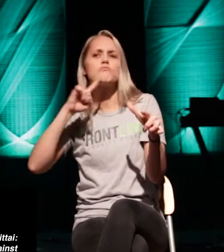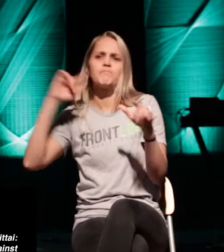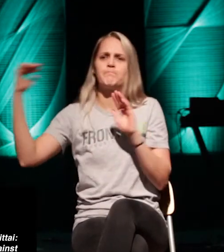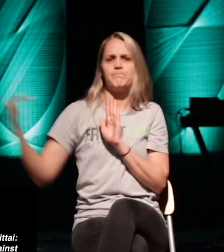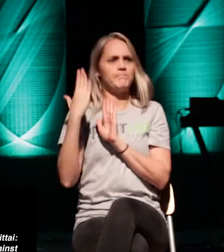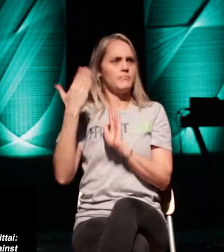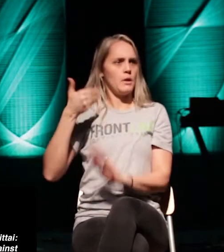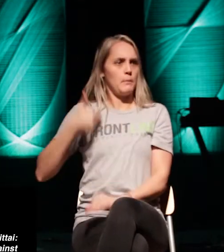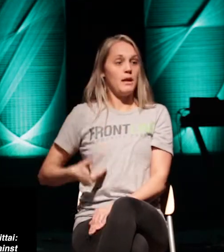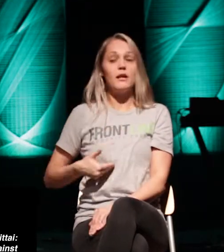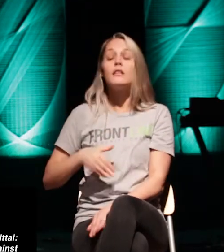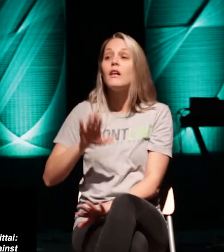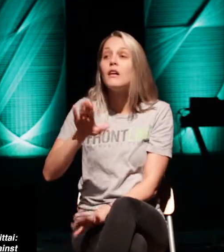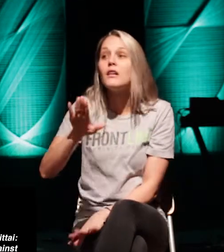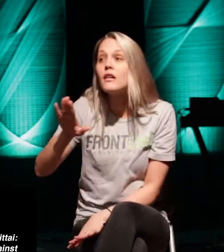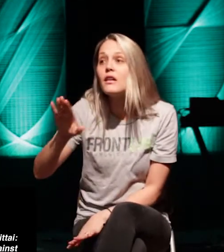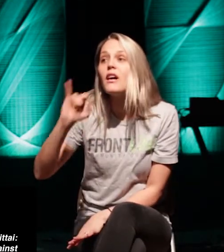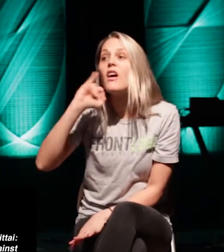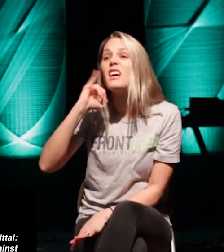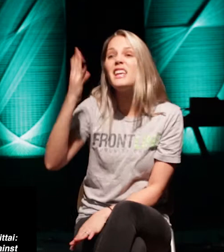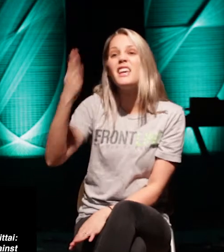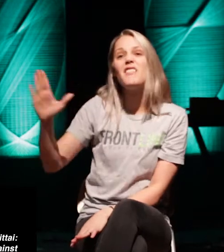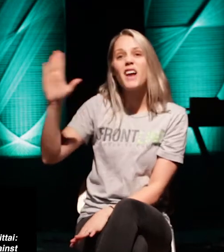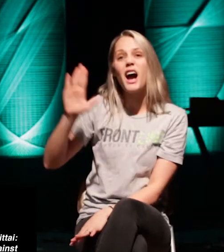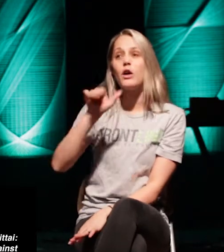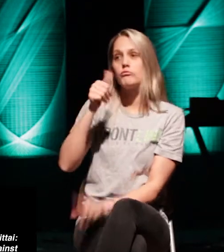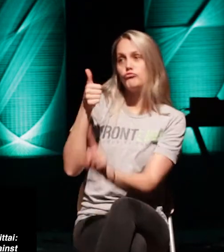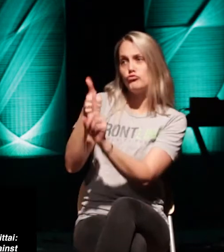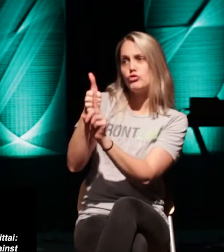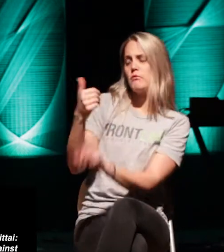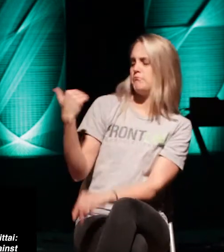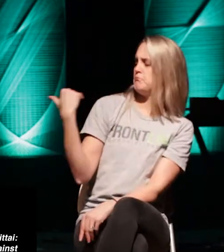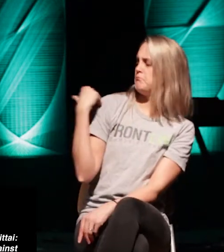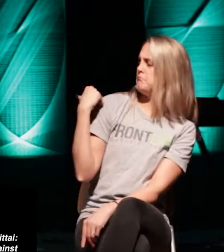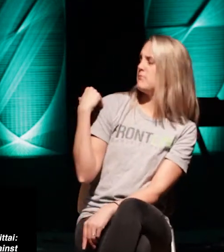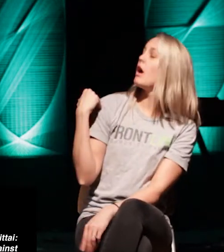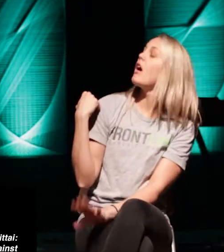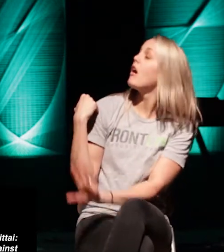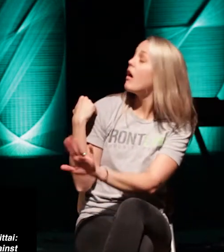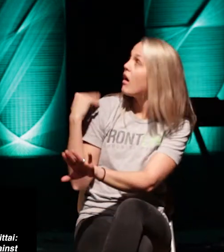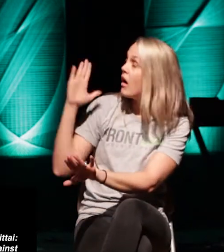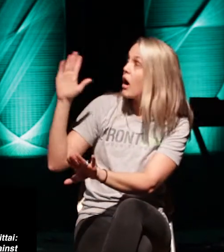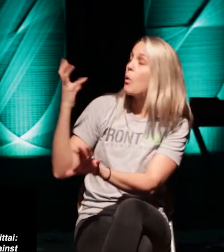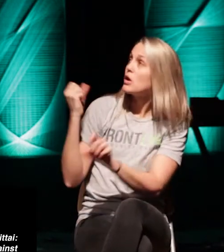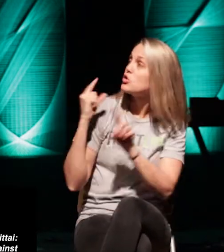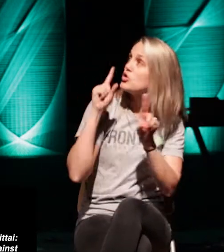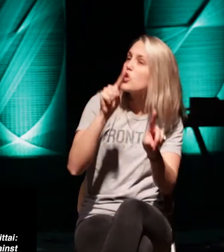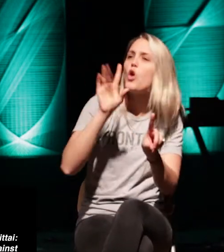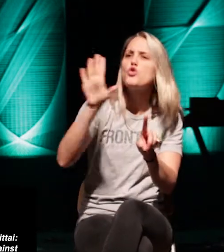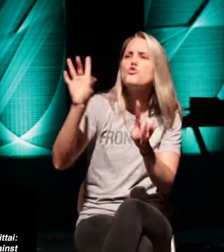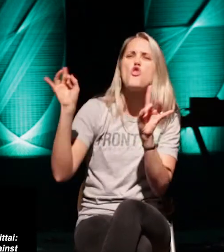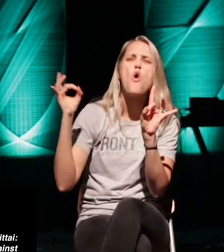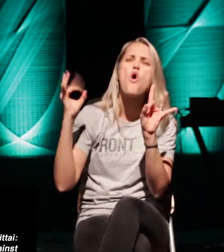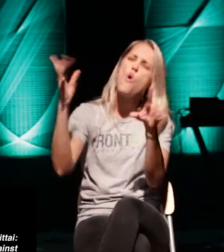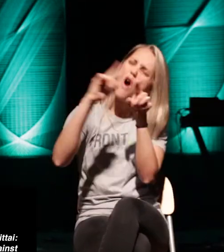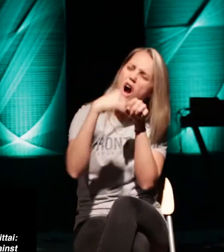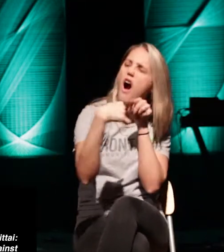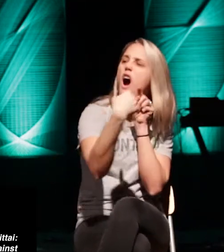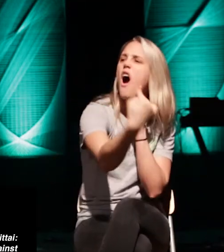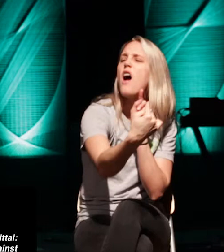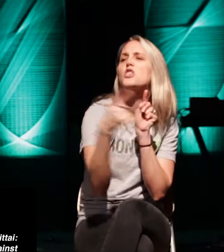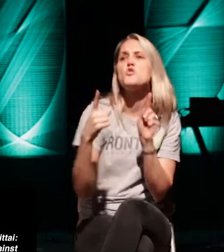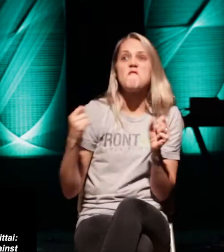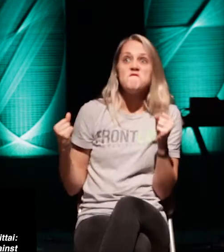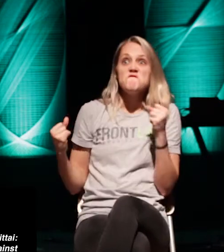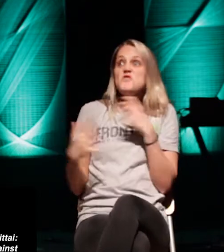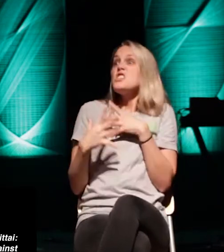shoulder and says, I want you to go to your enemy, your worst enemy, one who you fear your life. For centuries, they have pillaged you